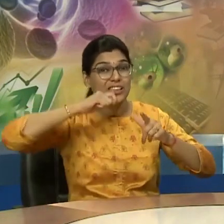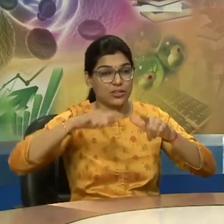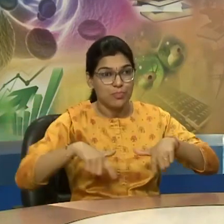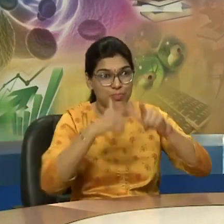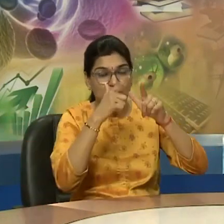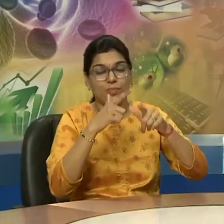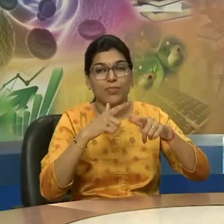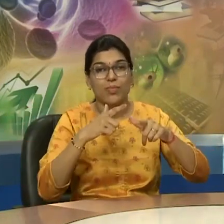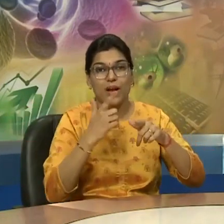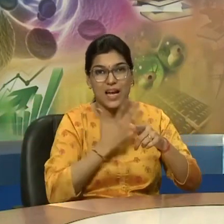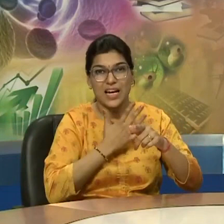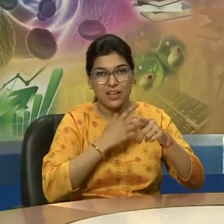under a